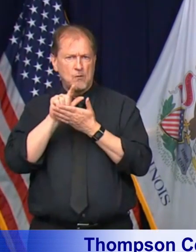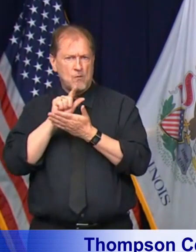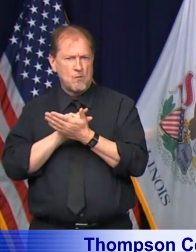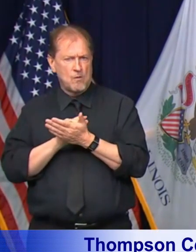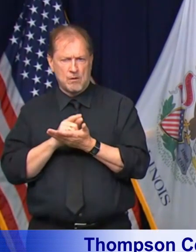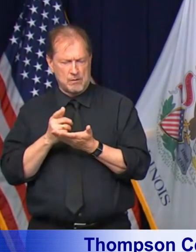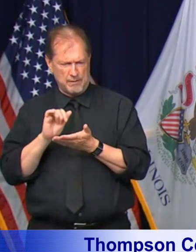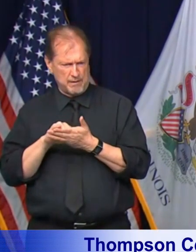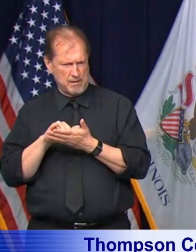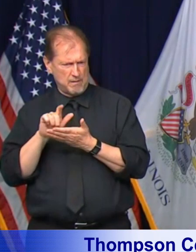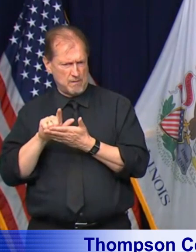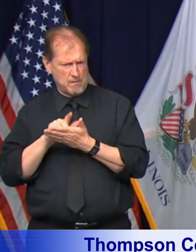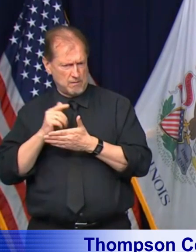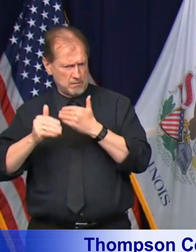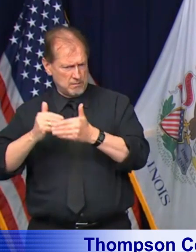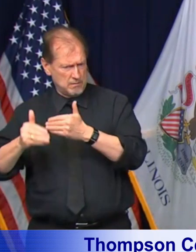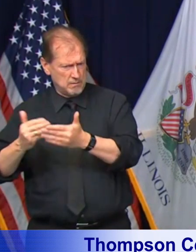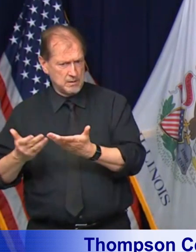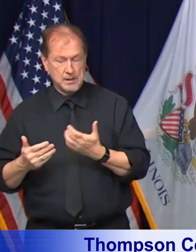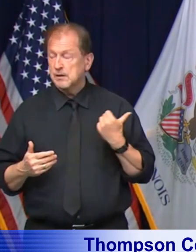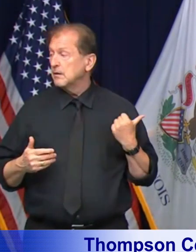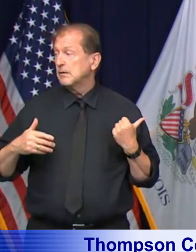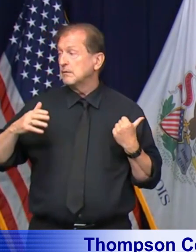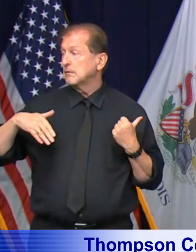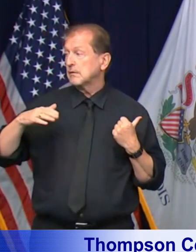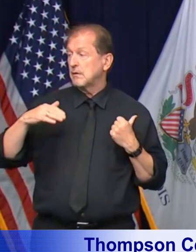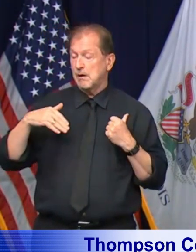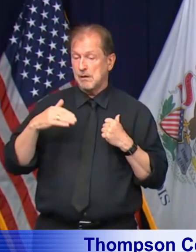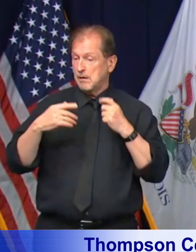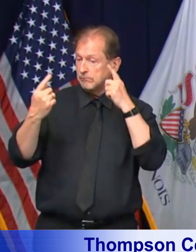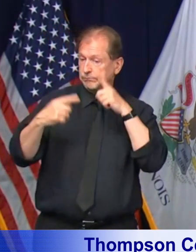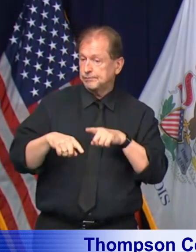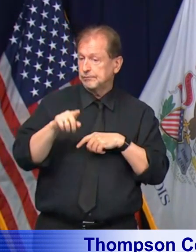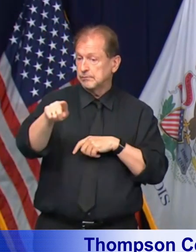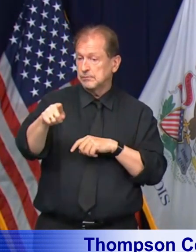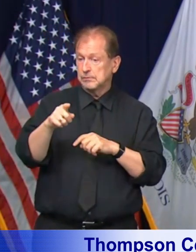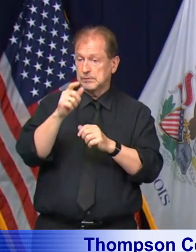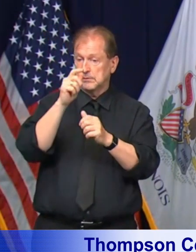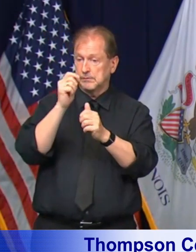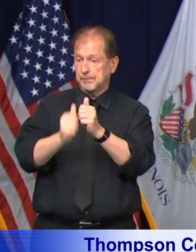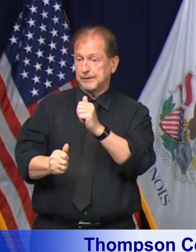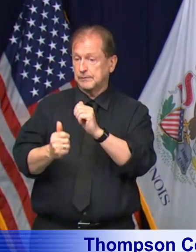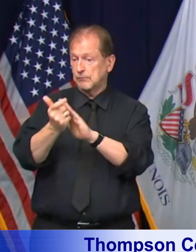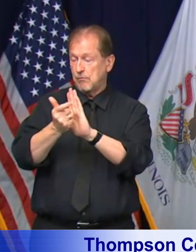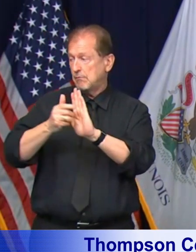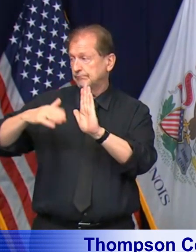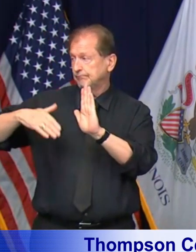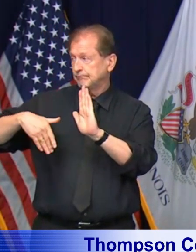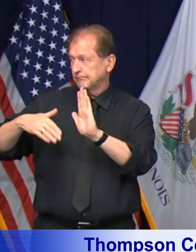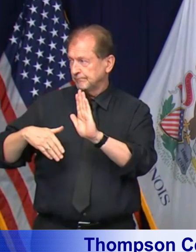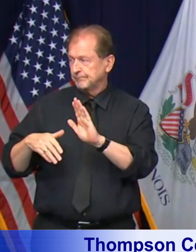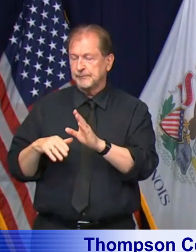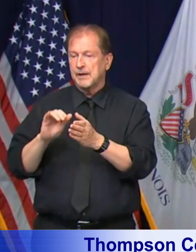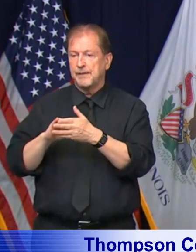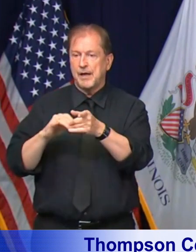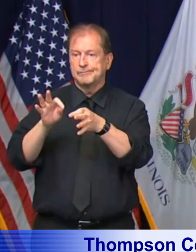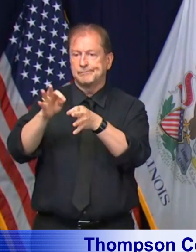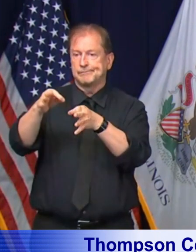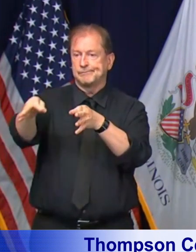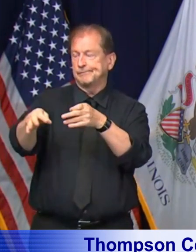move it forward. No, there was no deal made with the governor's office. They just could not get it moved forward between the House and the